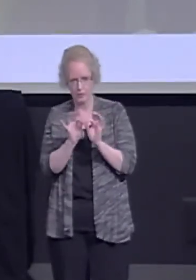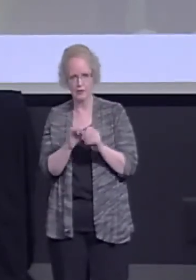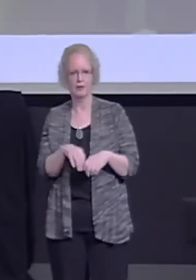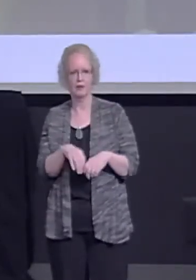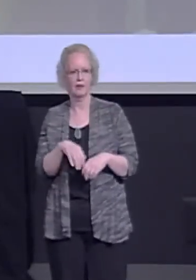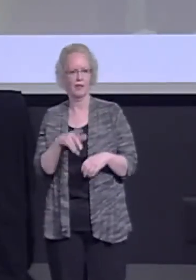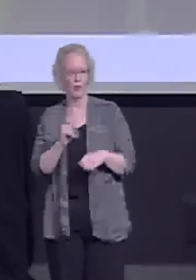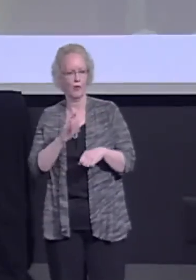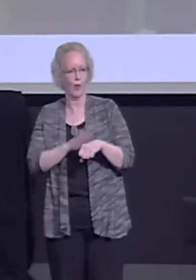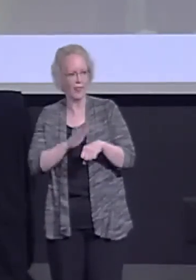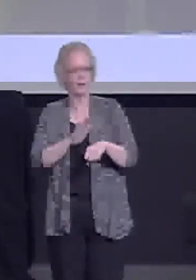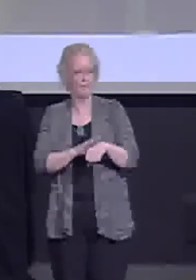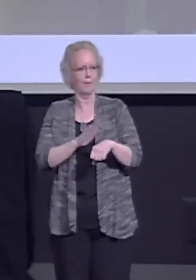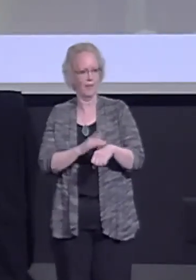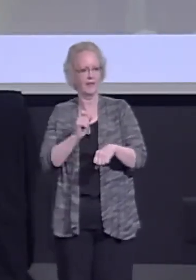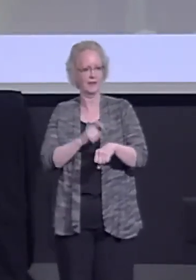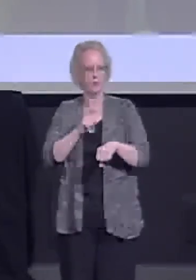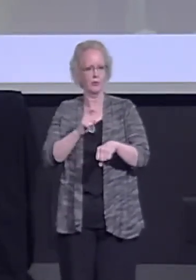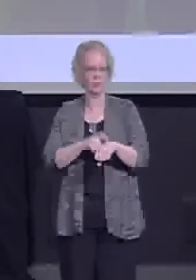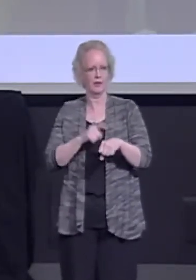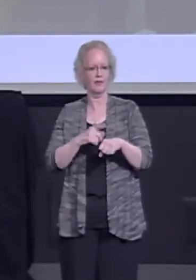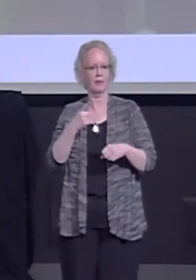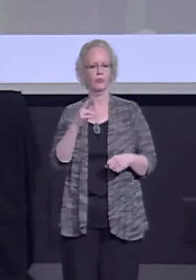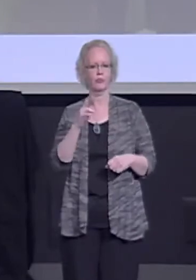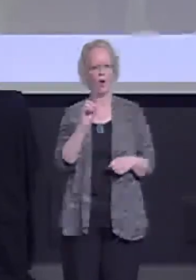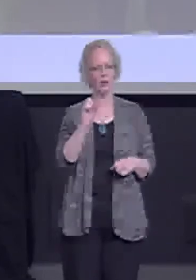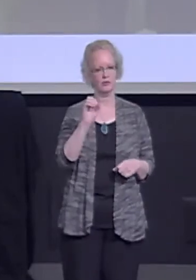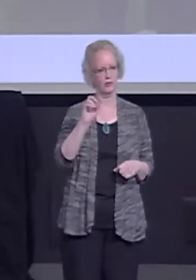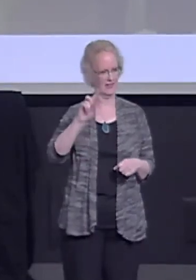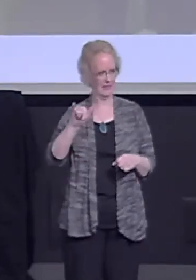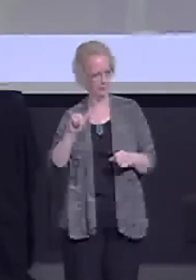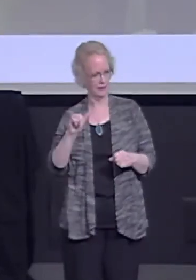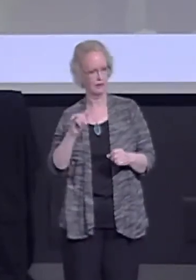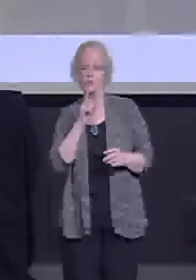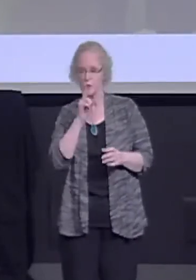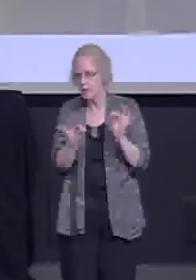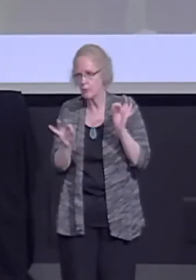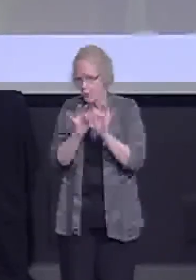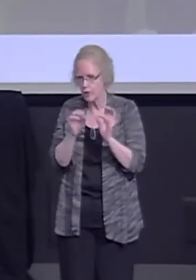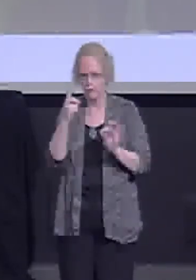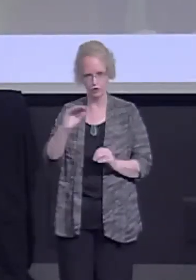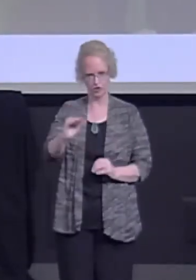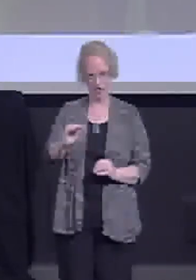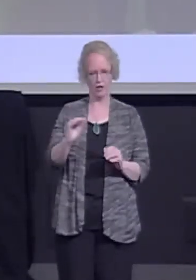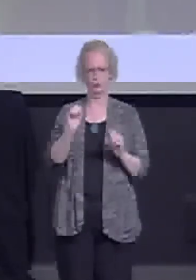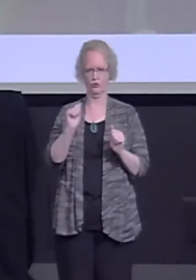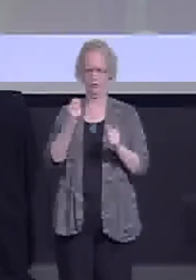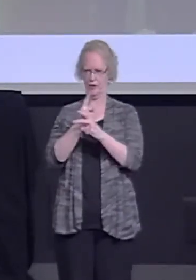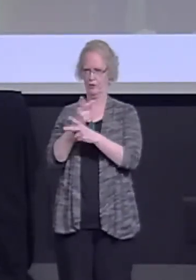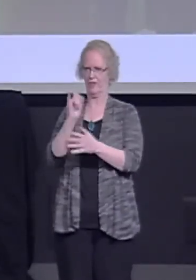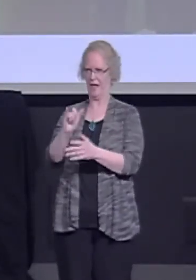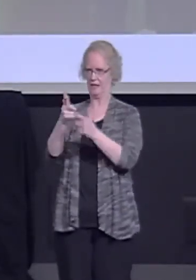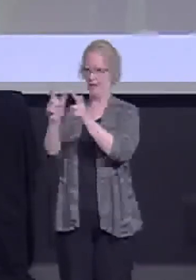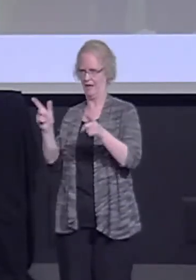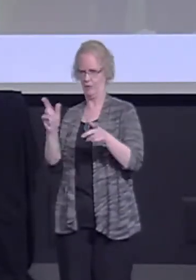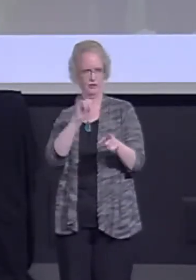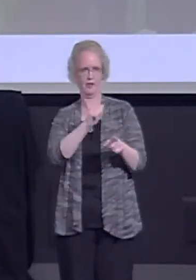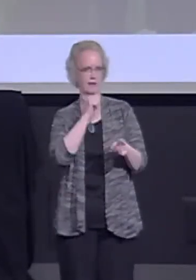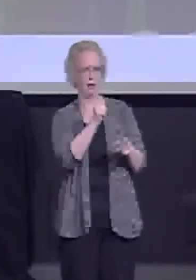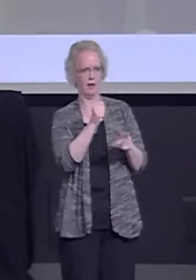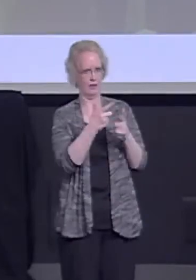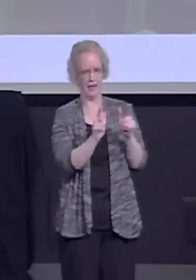Rhythmicity, temporality, prosody, very important for a child to be able to determine what is language and what is not language